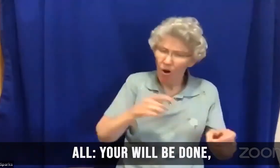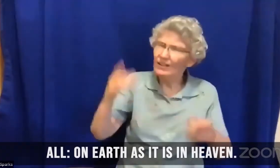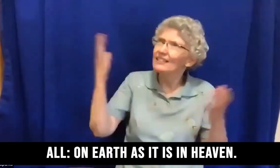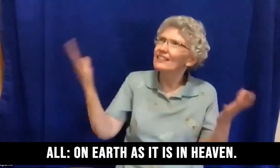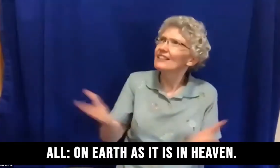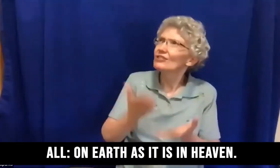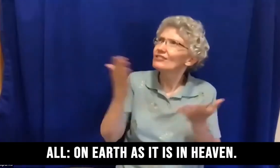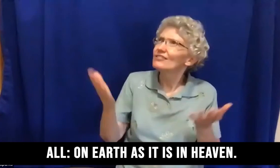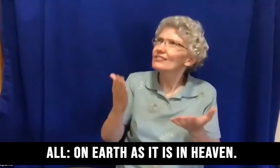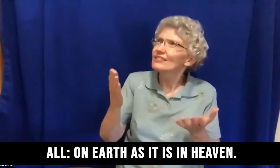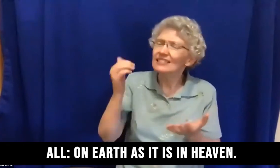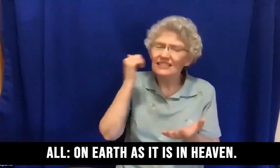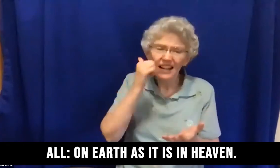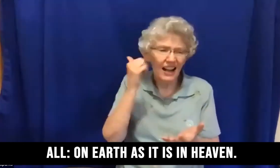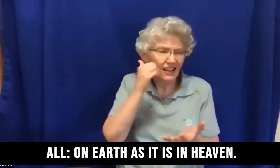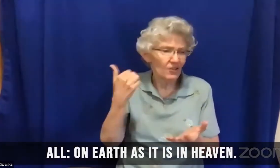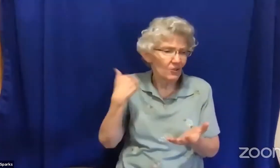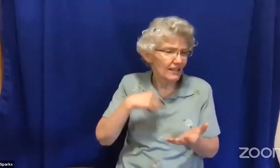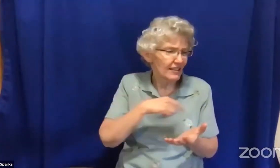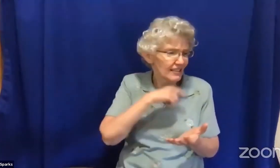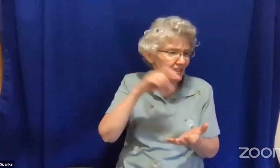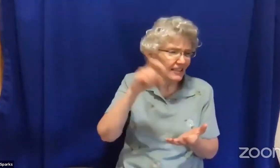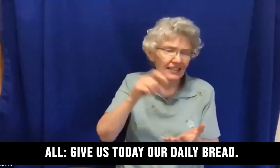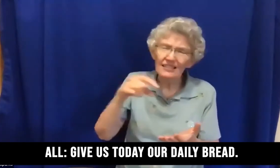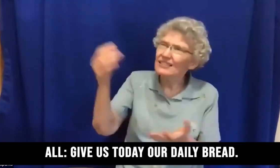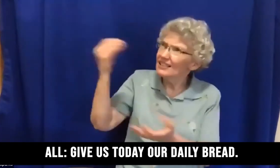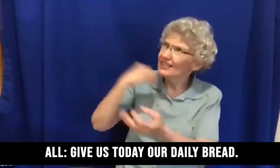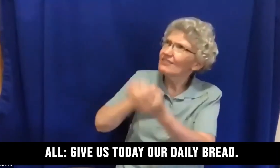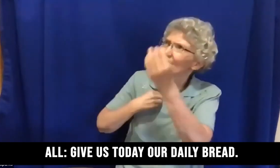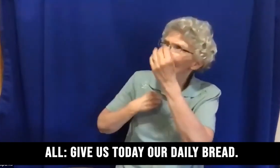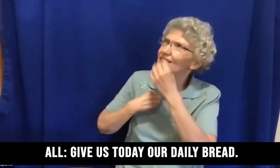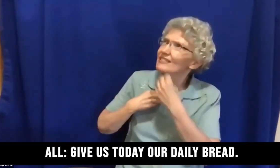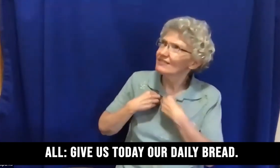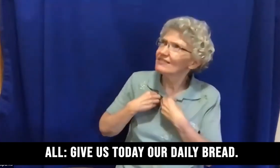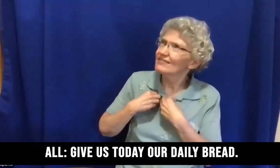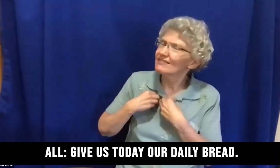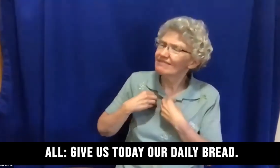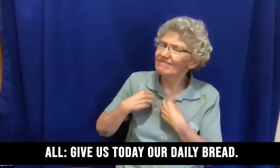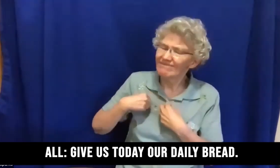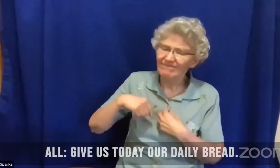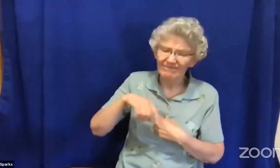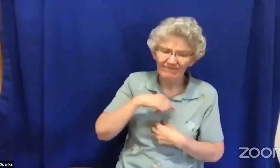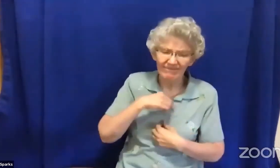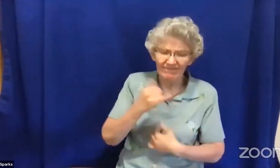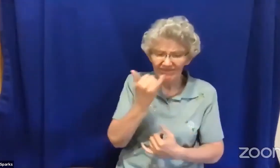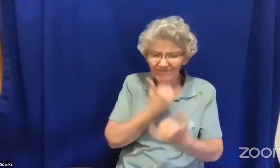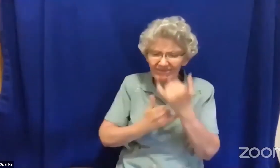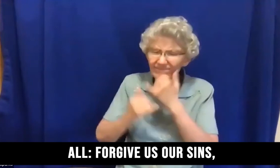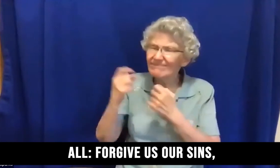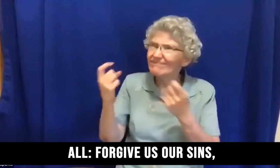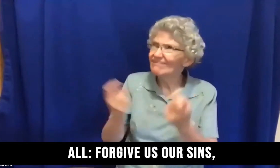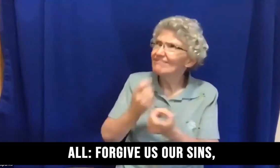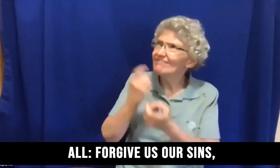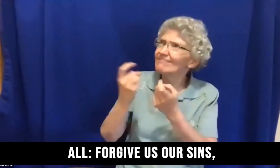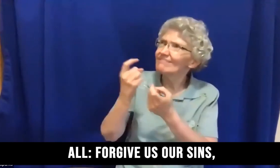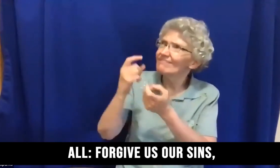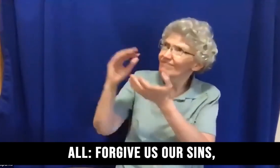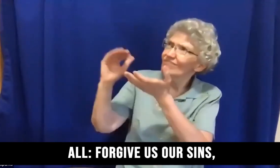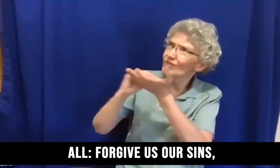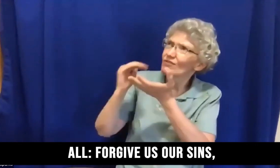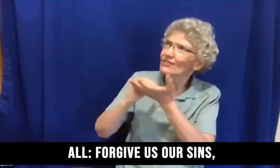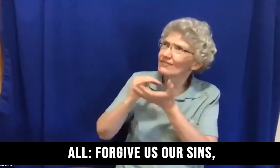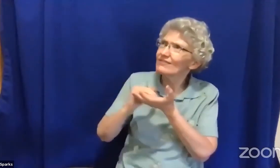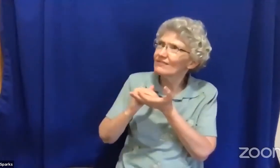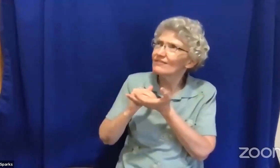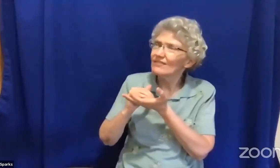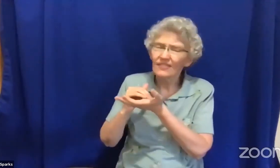done on earth as it is in heaven. Give us today our daily bread. Forgive us our